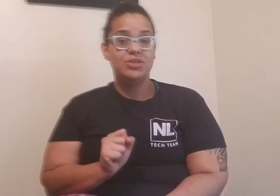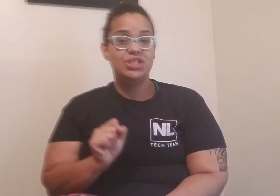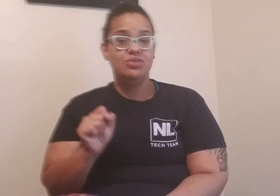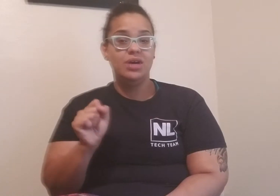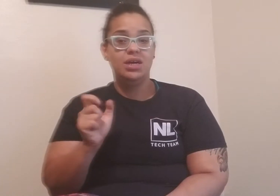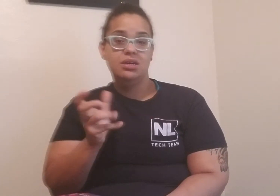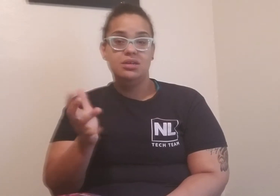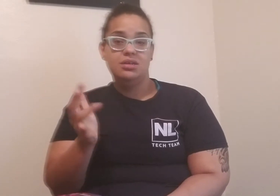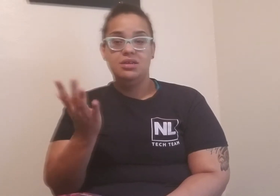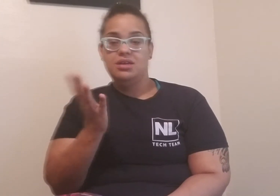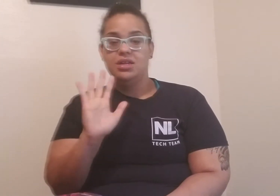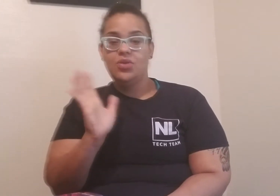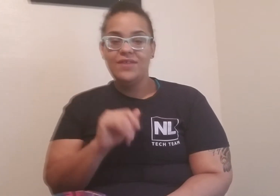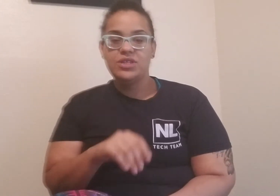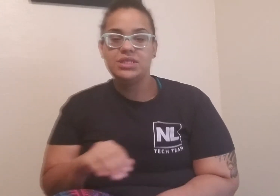to know the difference.